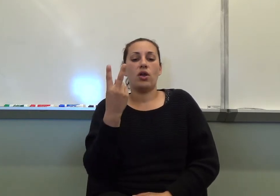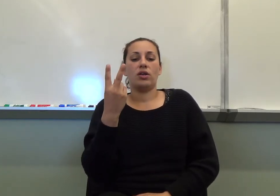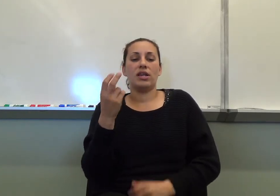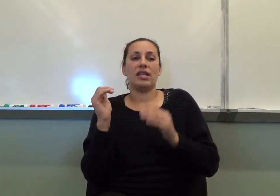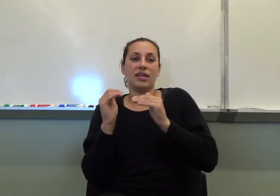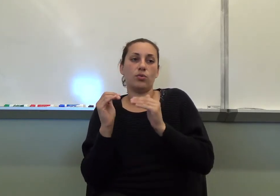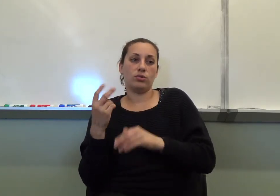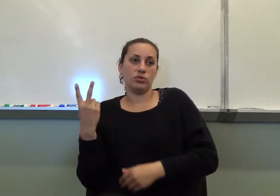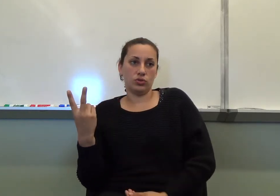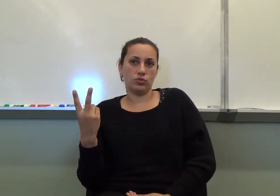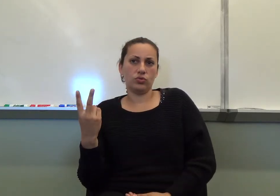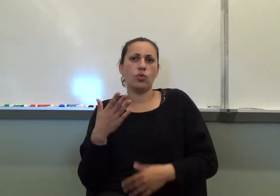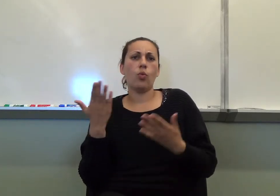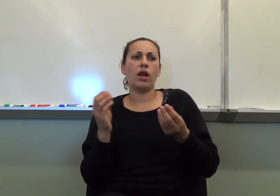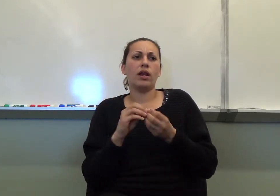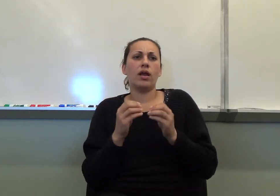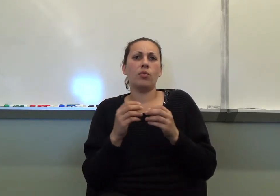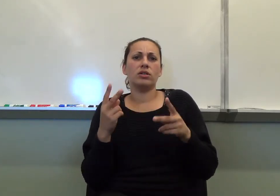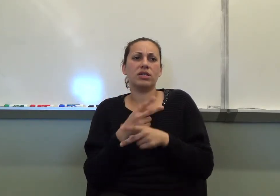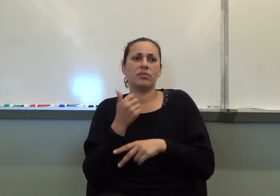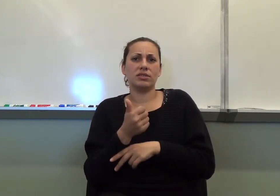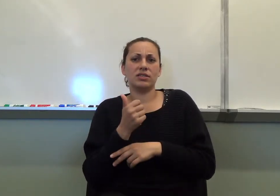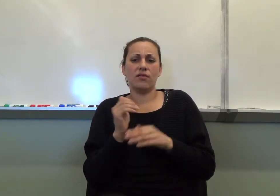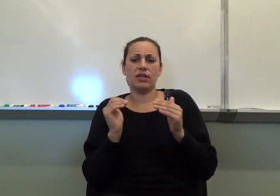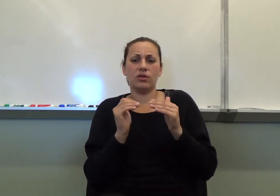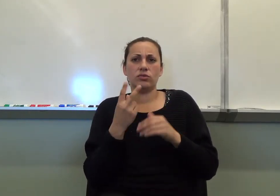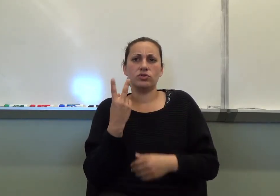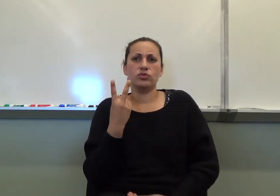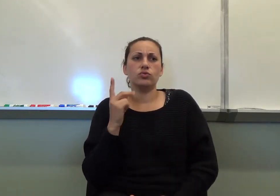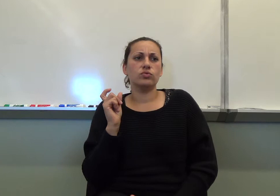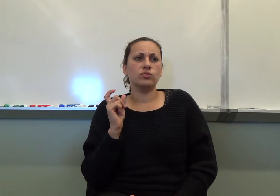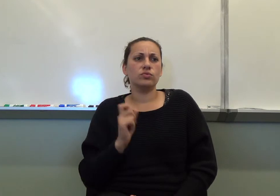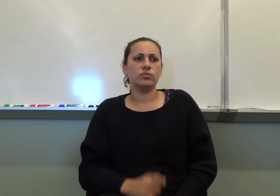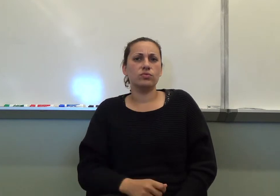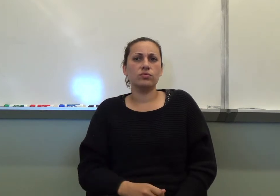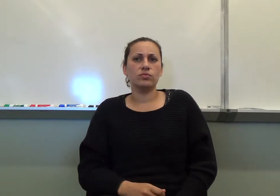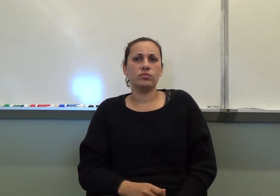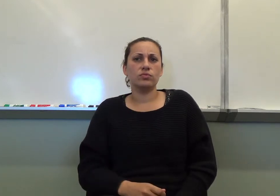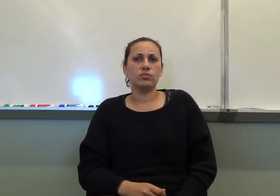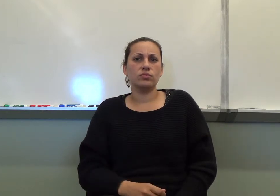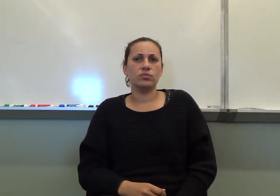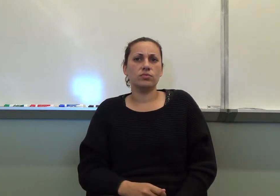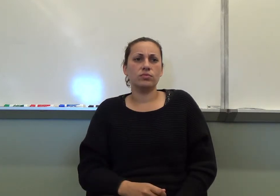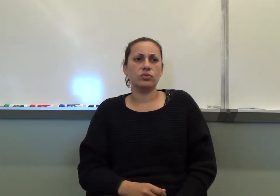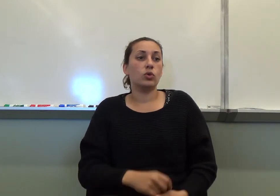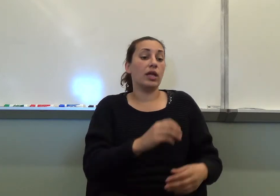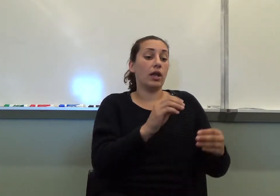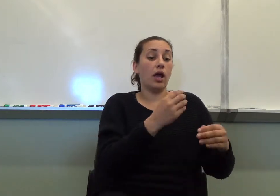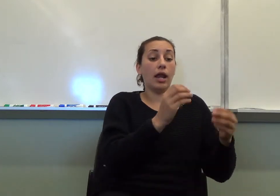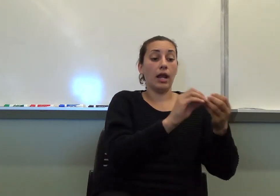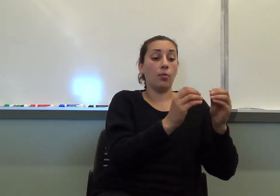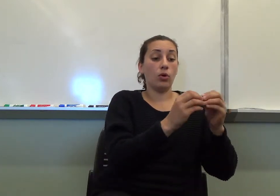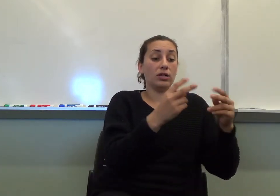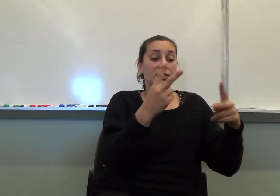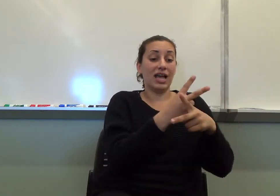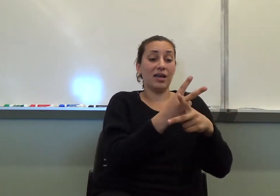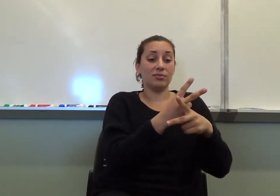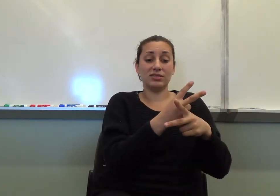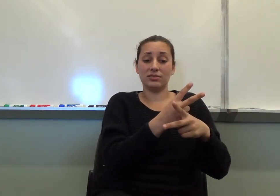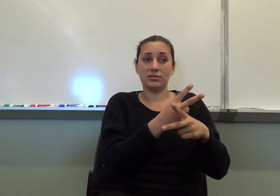itself, gives you 2. That's an irrational number. And so he figured